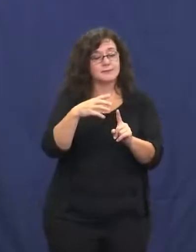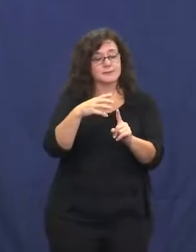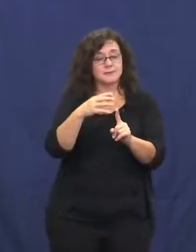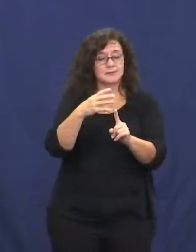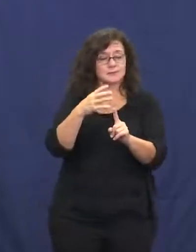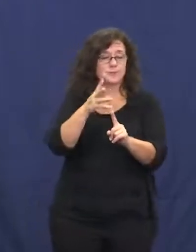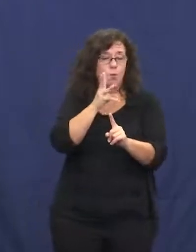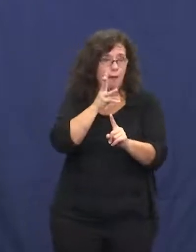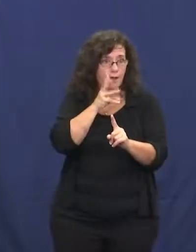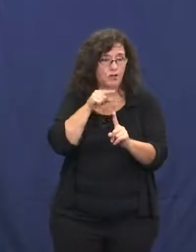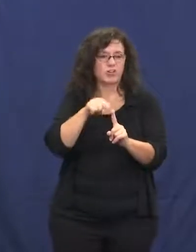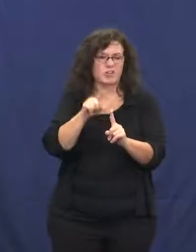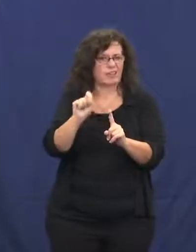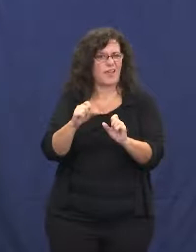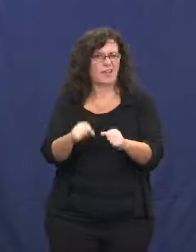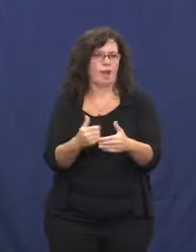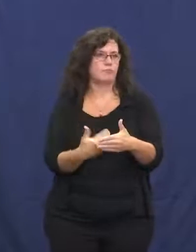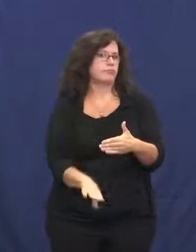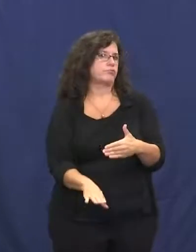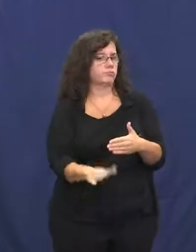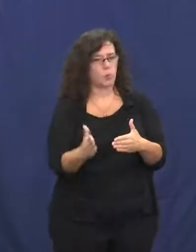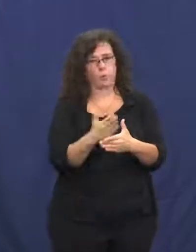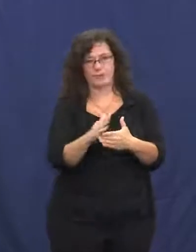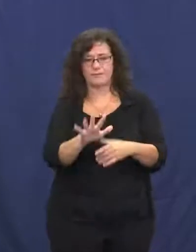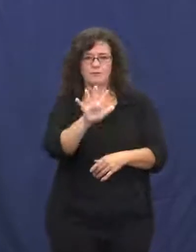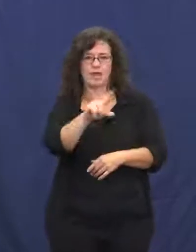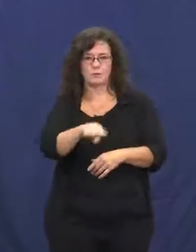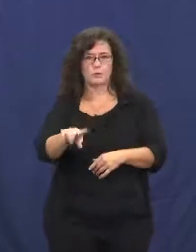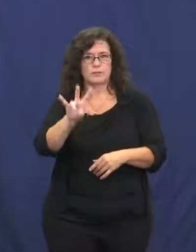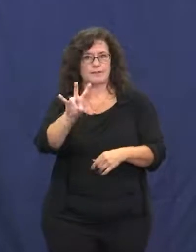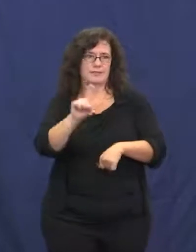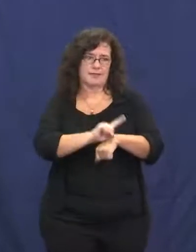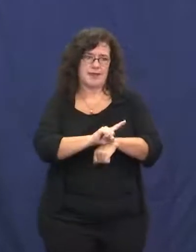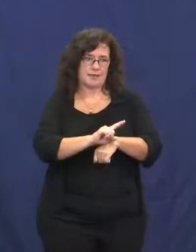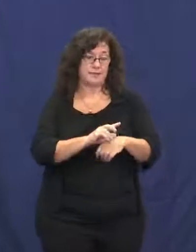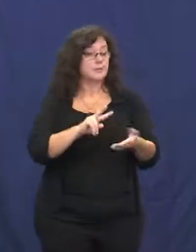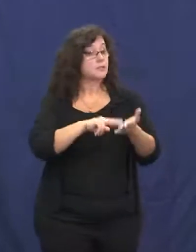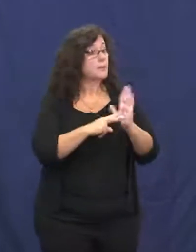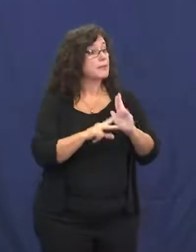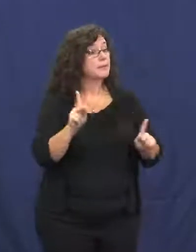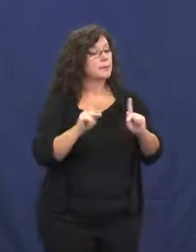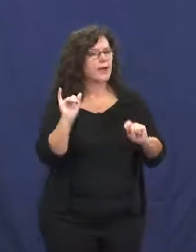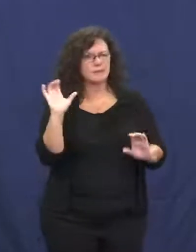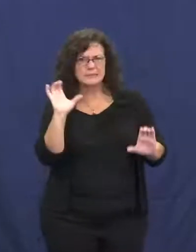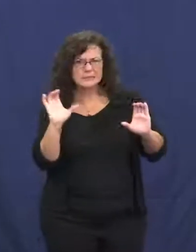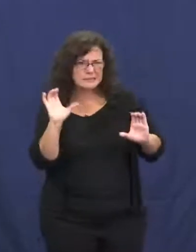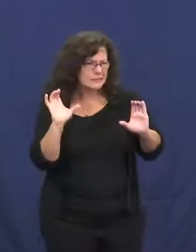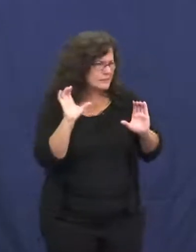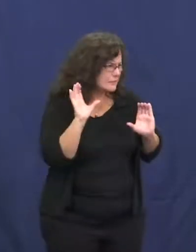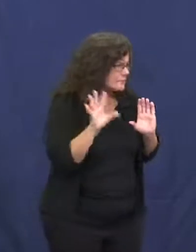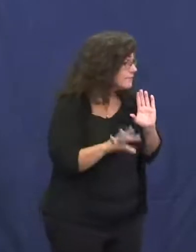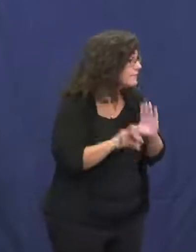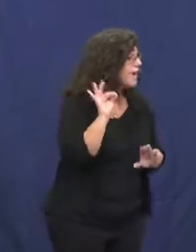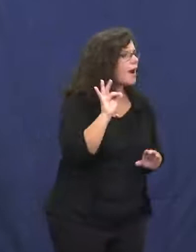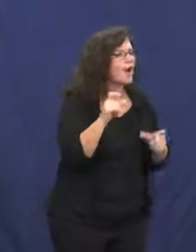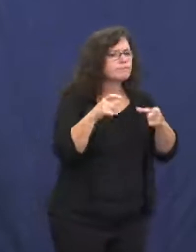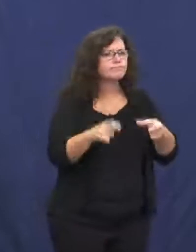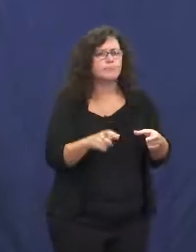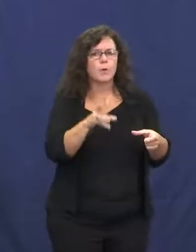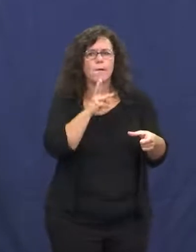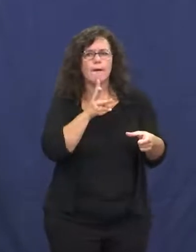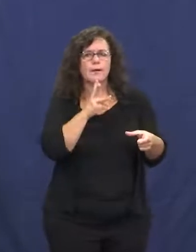hatch, again, within 5 to 7 days. So they need to canvass their yards at least every 3